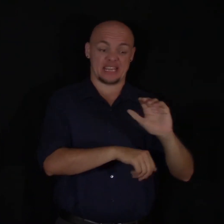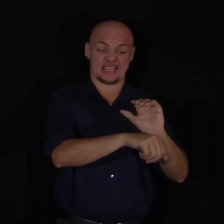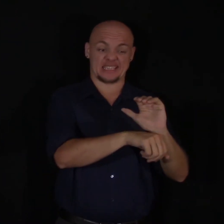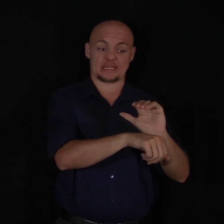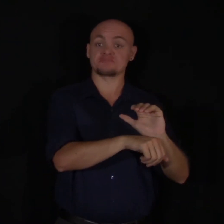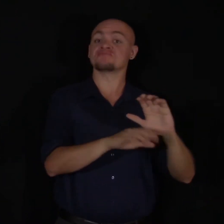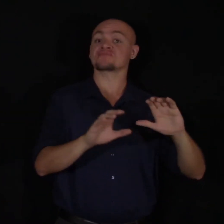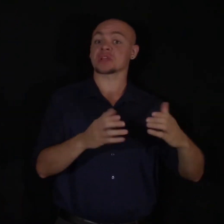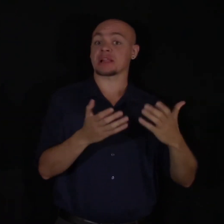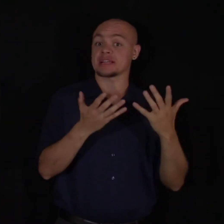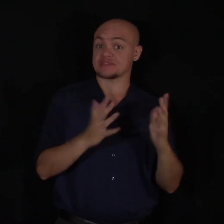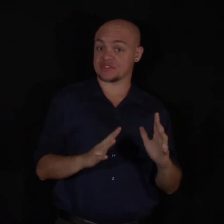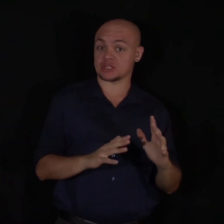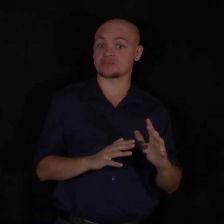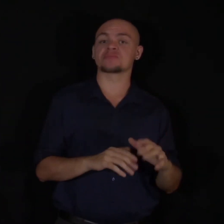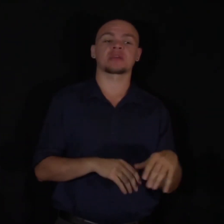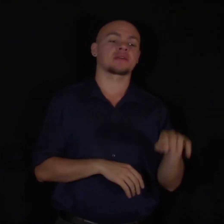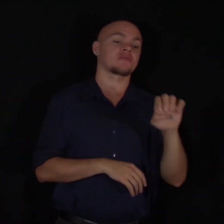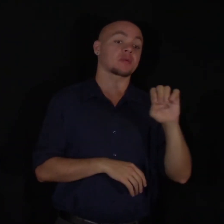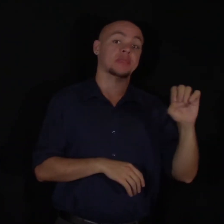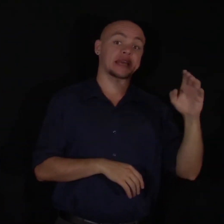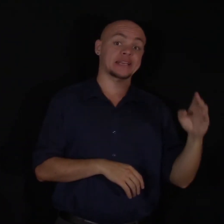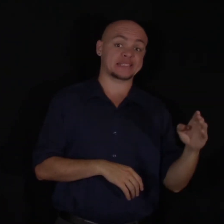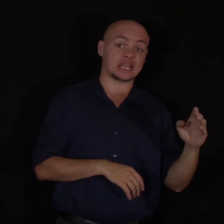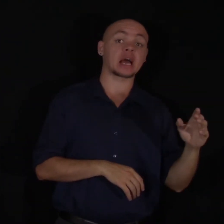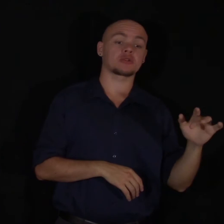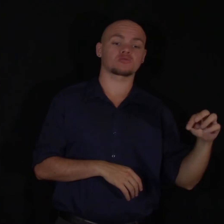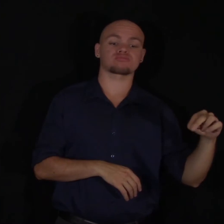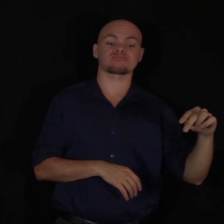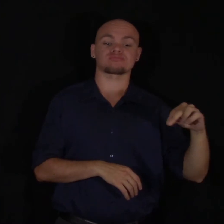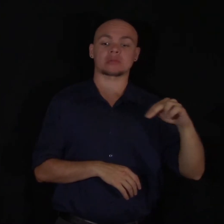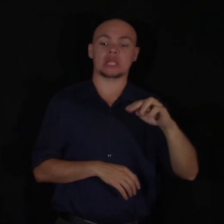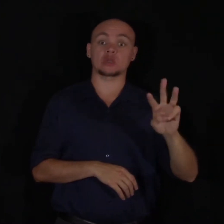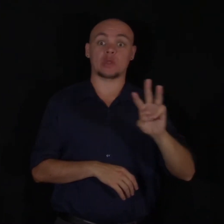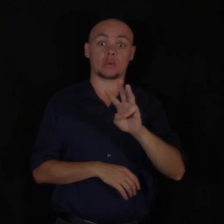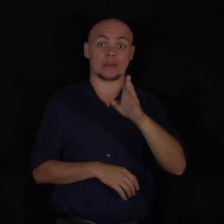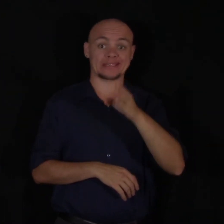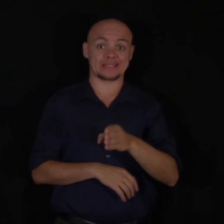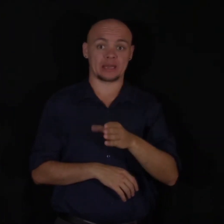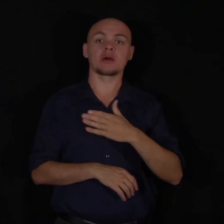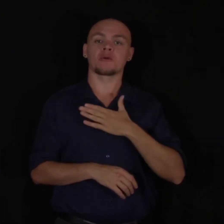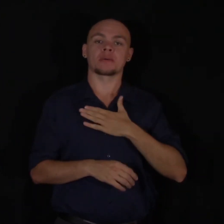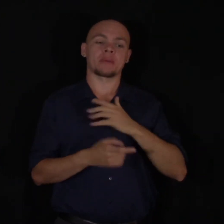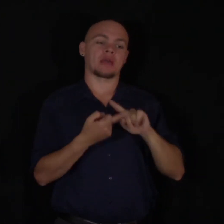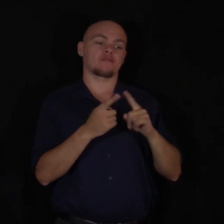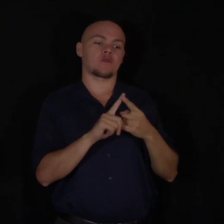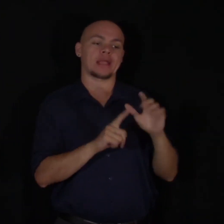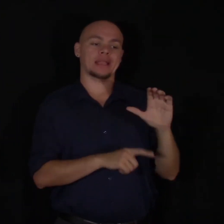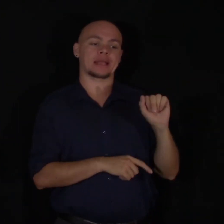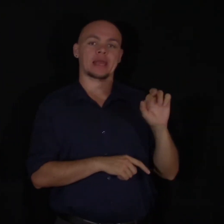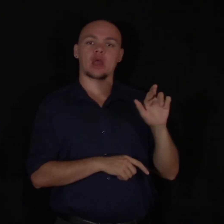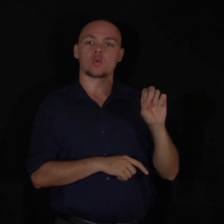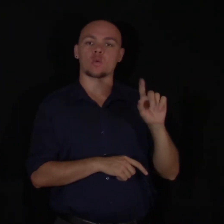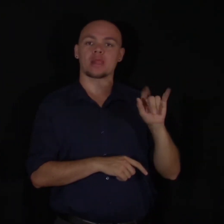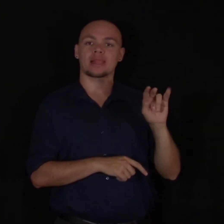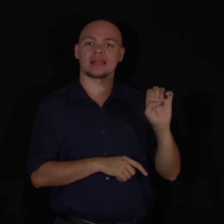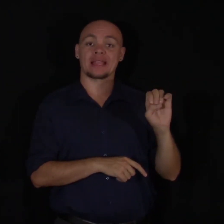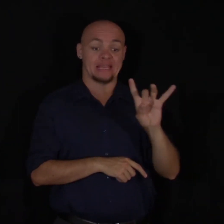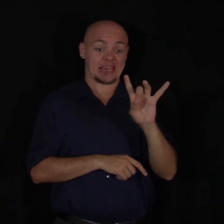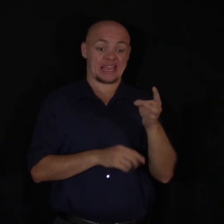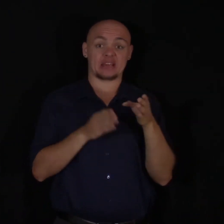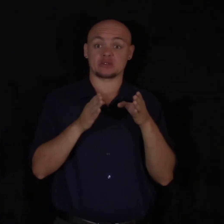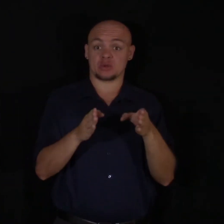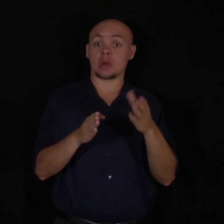was over, I would walk from the east side over to the west side with my friend Caroline. And we used to go down 8th Street because they have all the